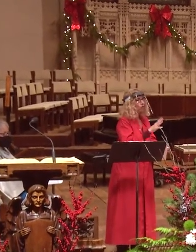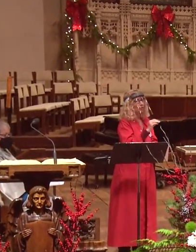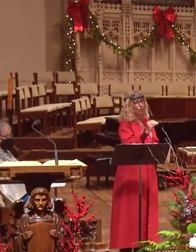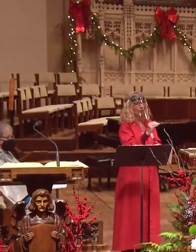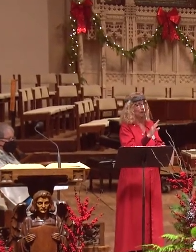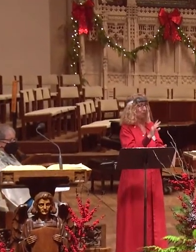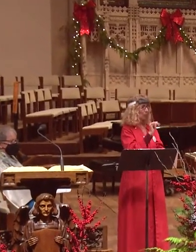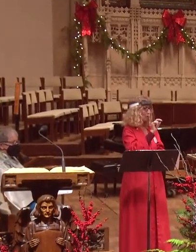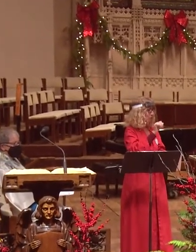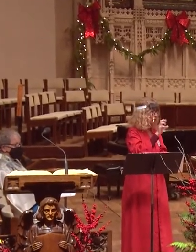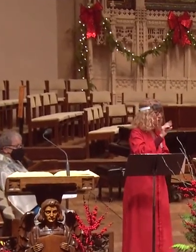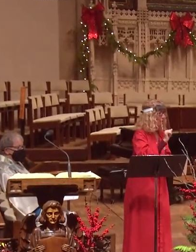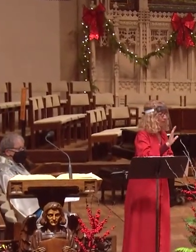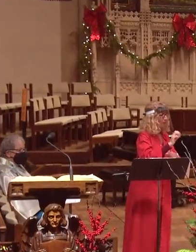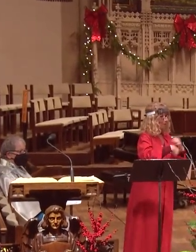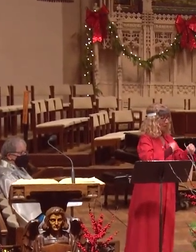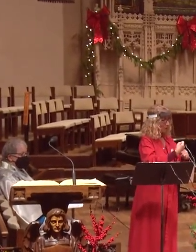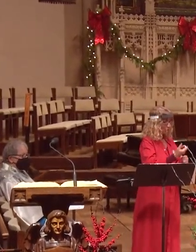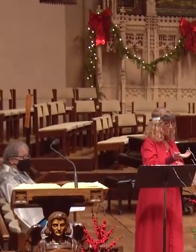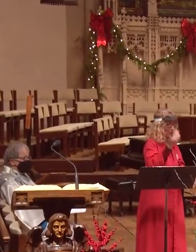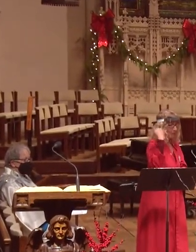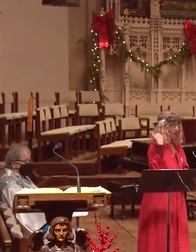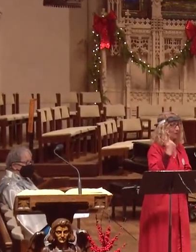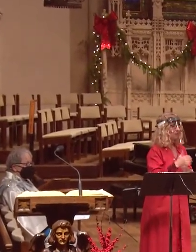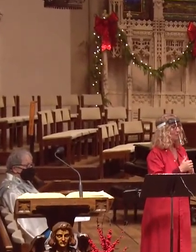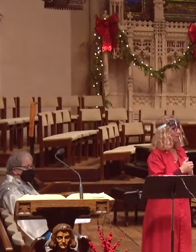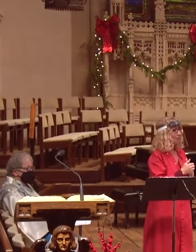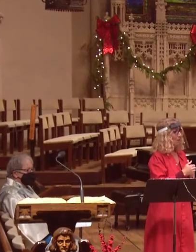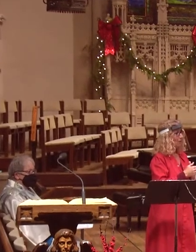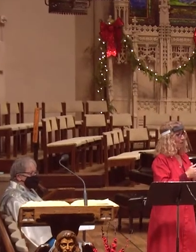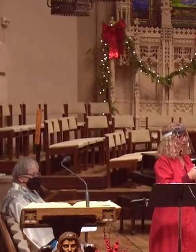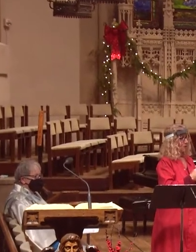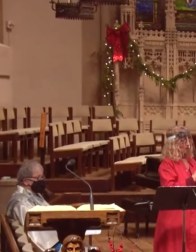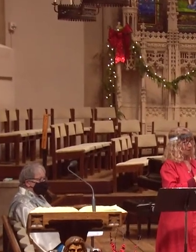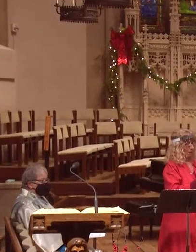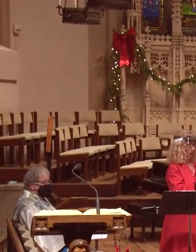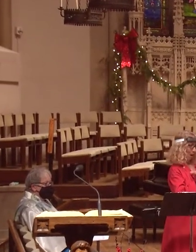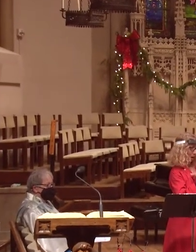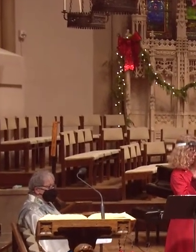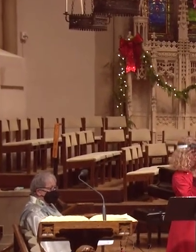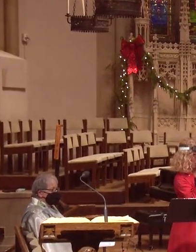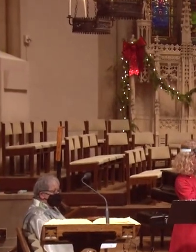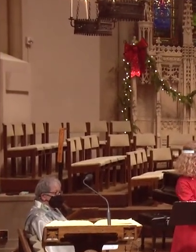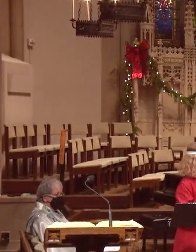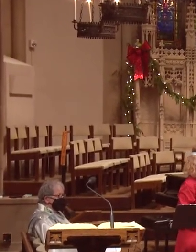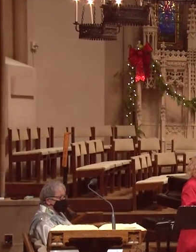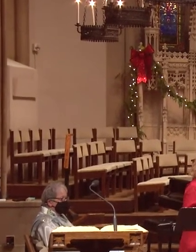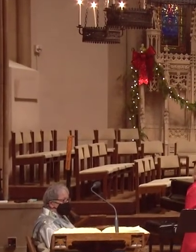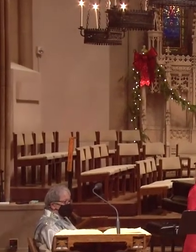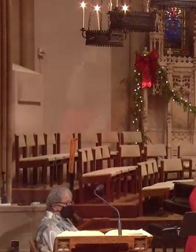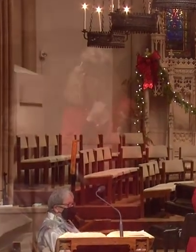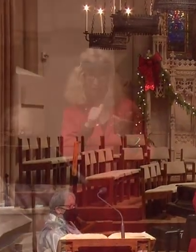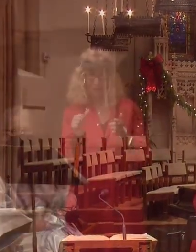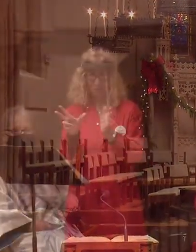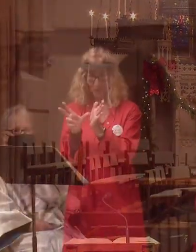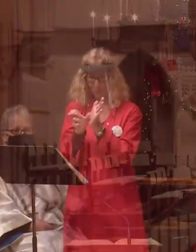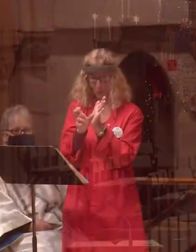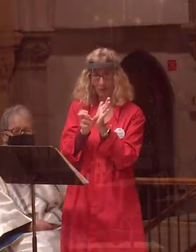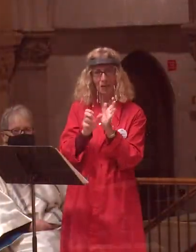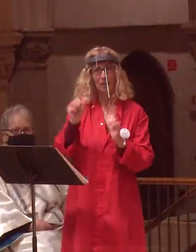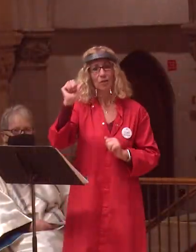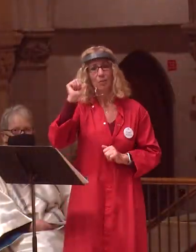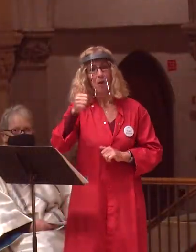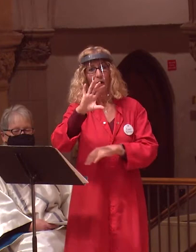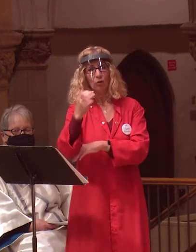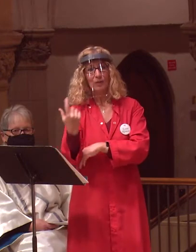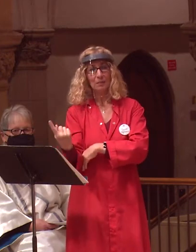from years past, directed by Wei Cheng Zhao. I'll be preaching live, not recorded. Tomorrow, Christmas